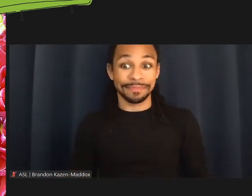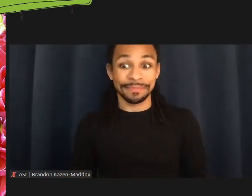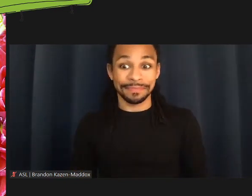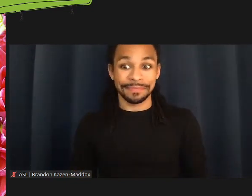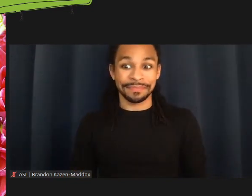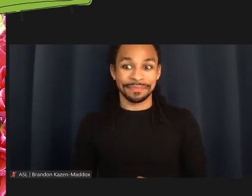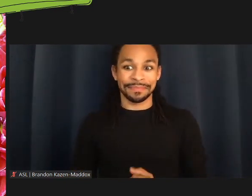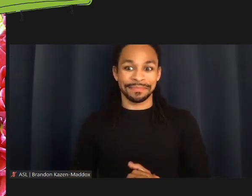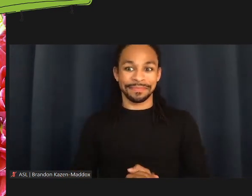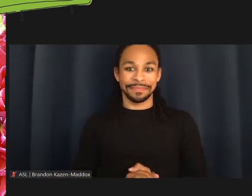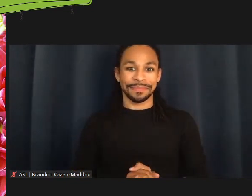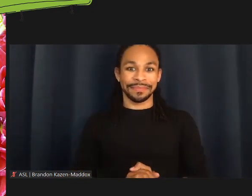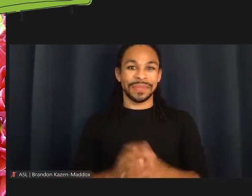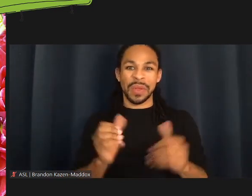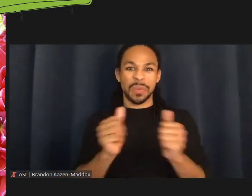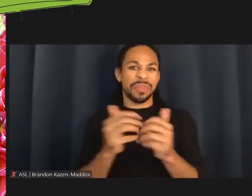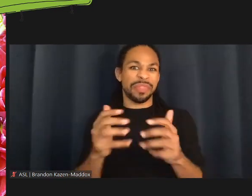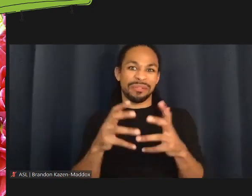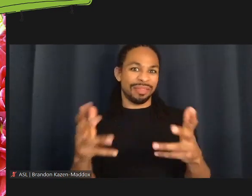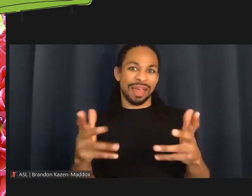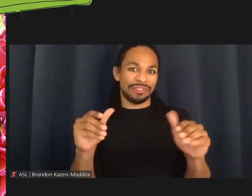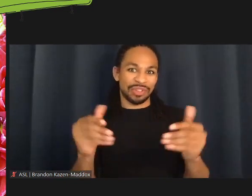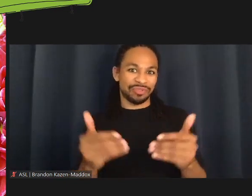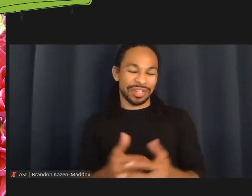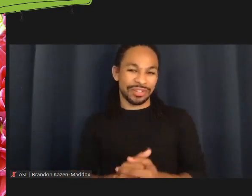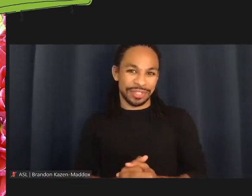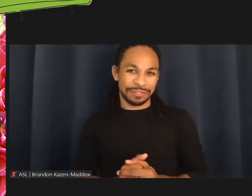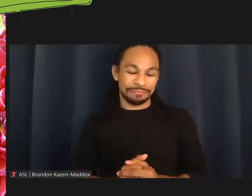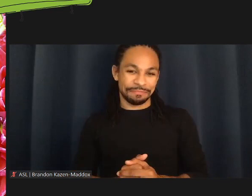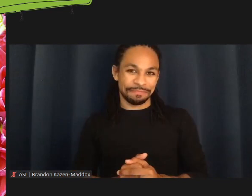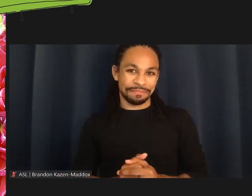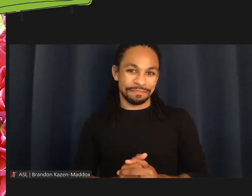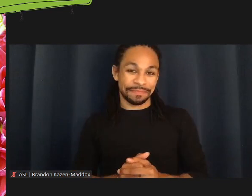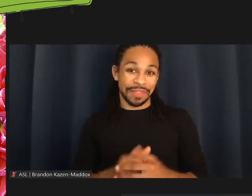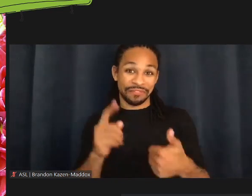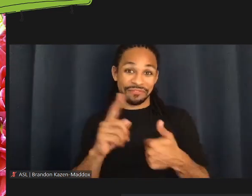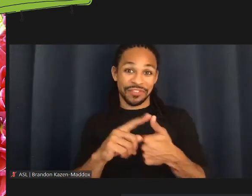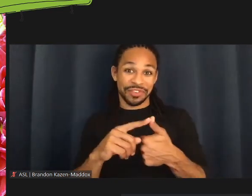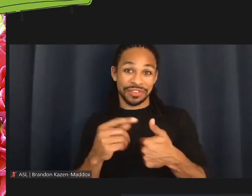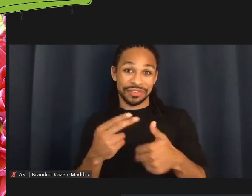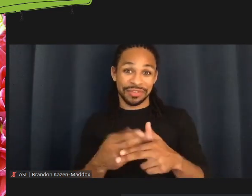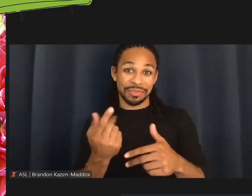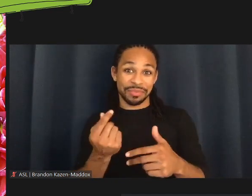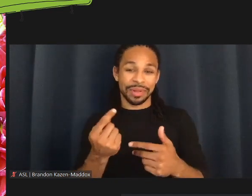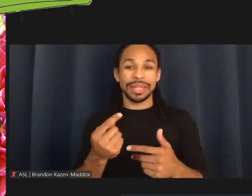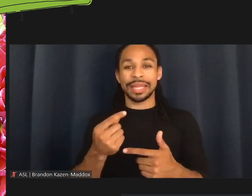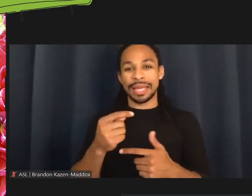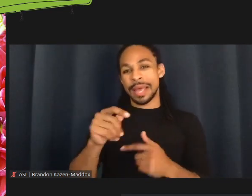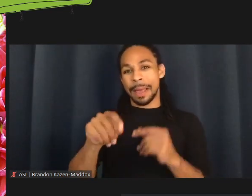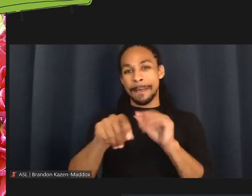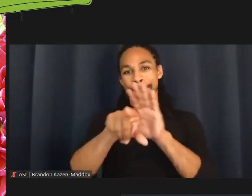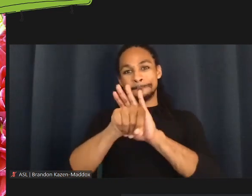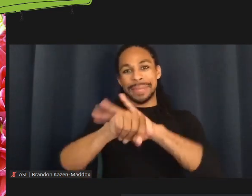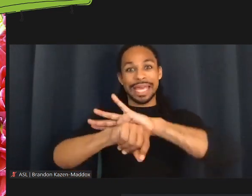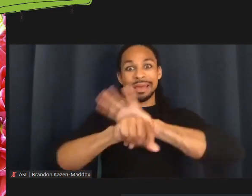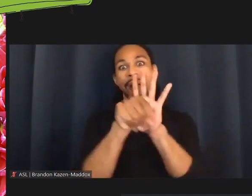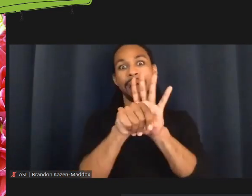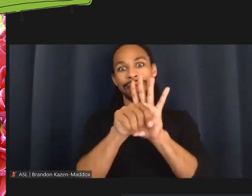and I'm gonna read them without much introduction. The first one is called Peacocking.